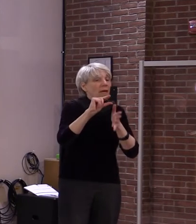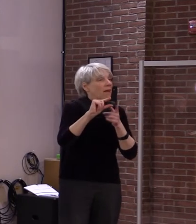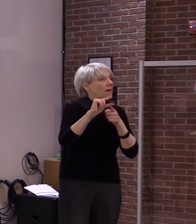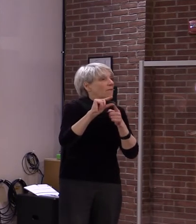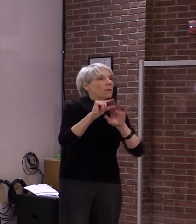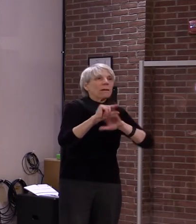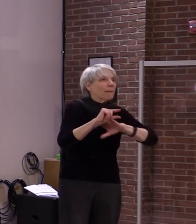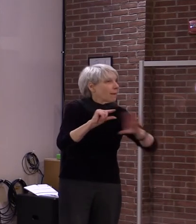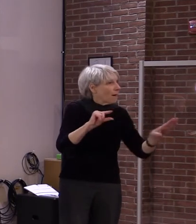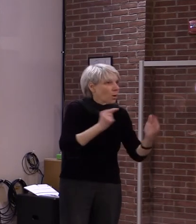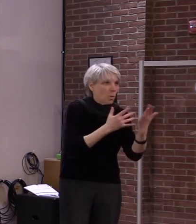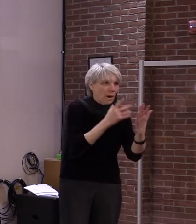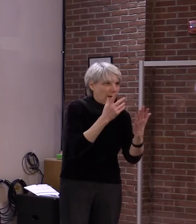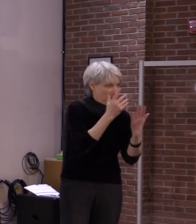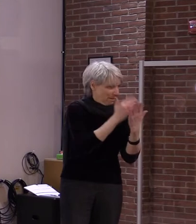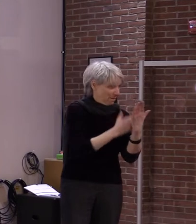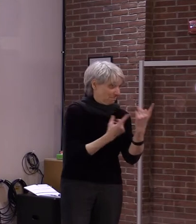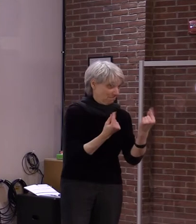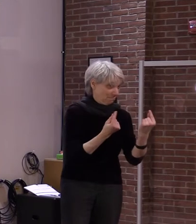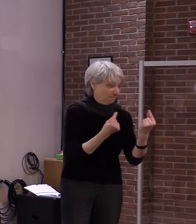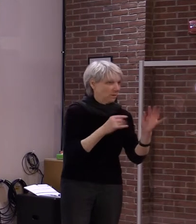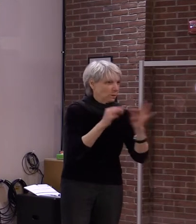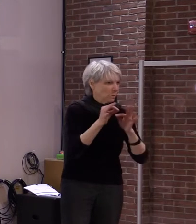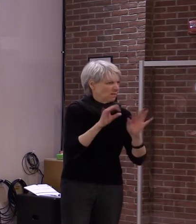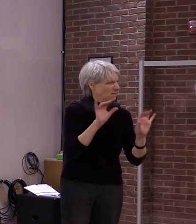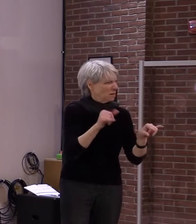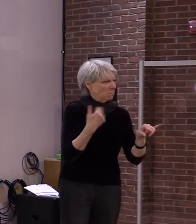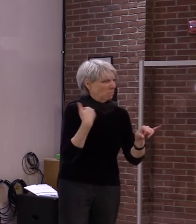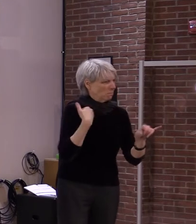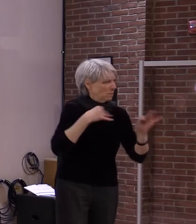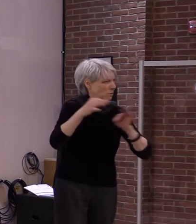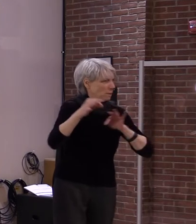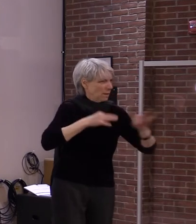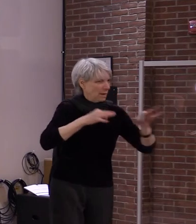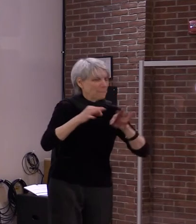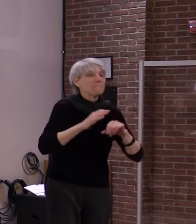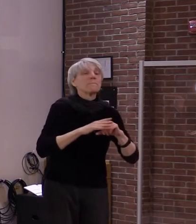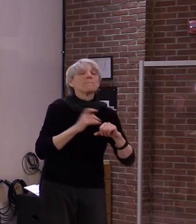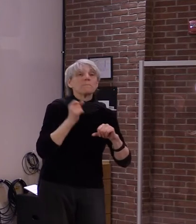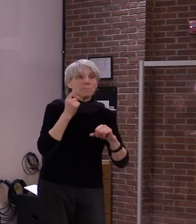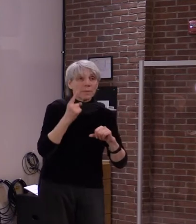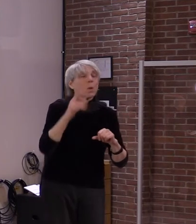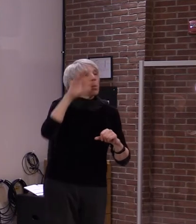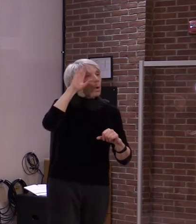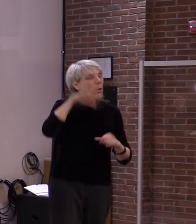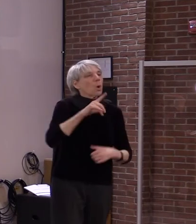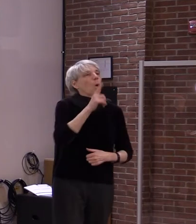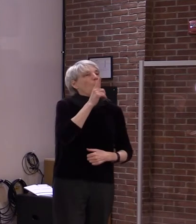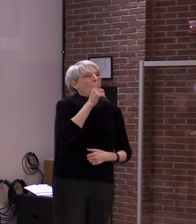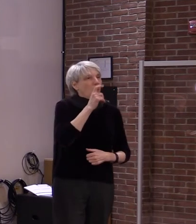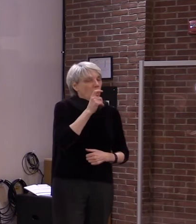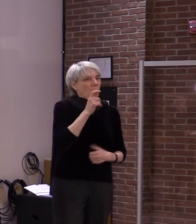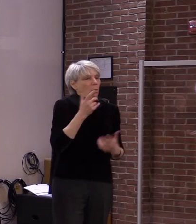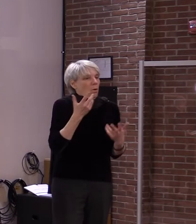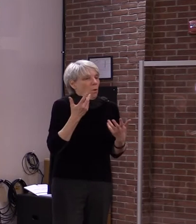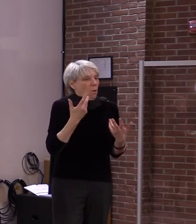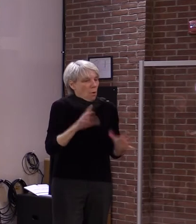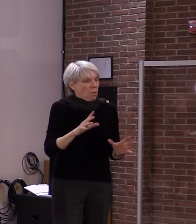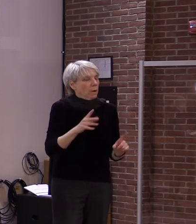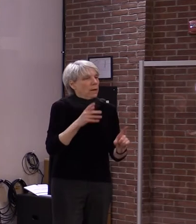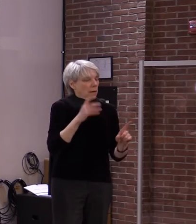it again and i had mentioned this previously we have the list of eligible vermonters 75